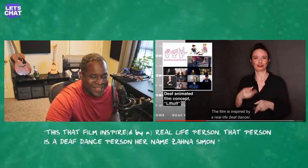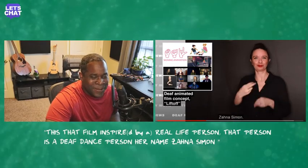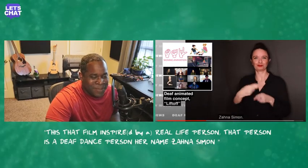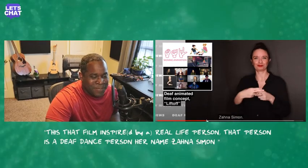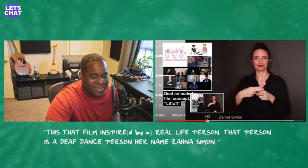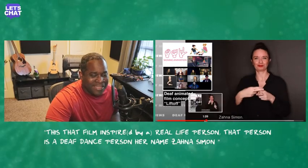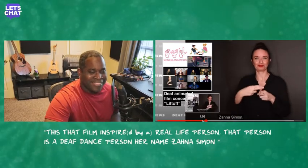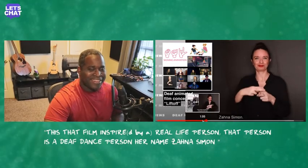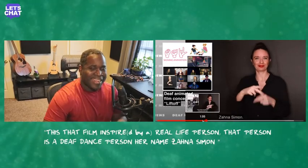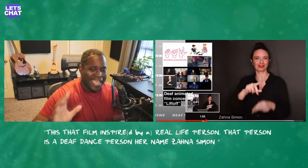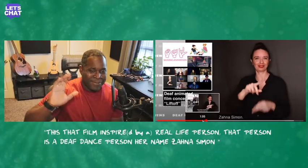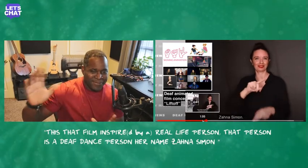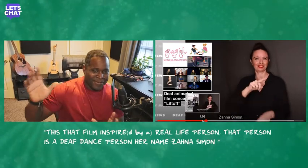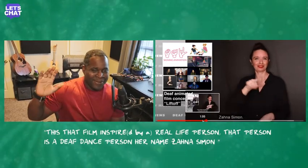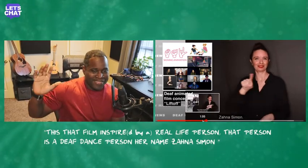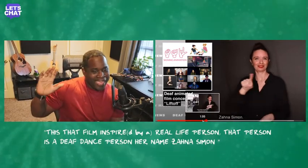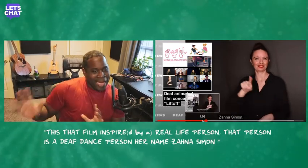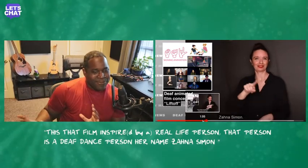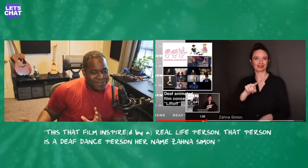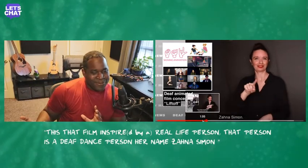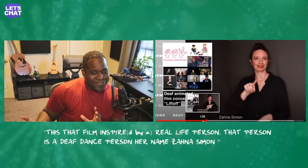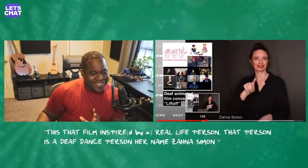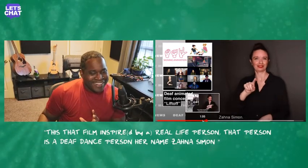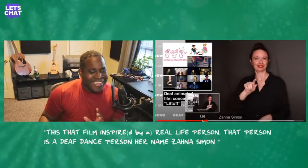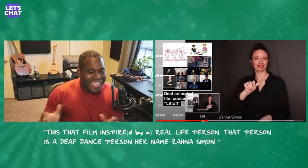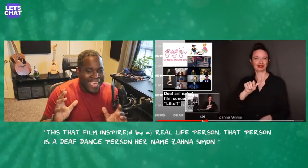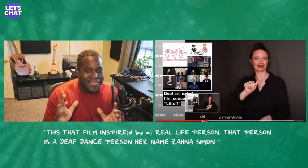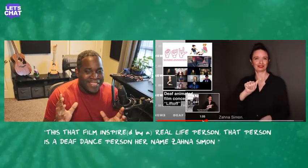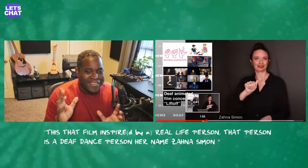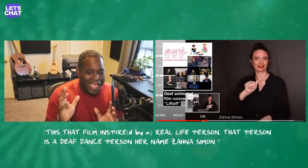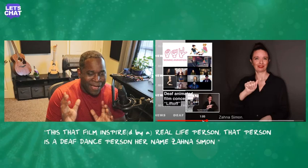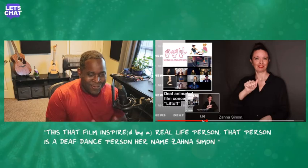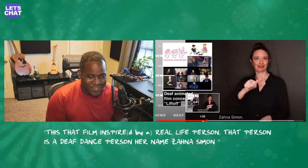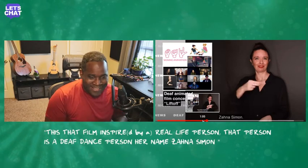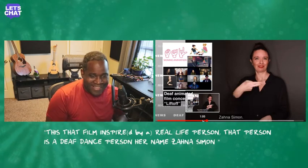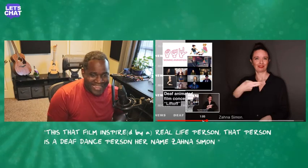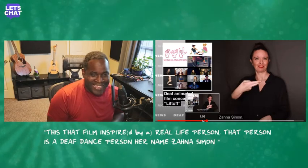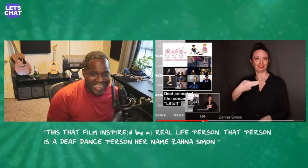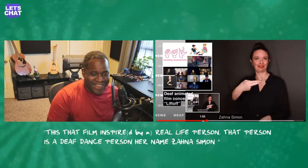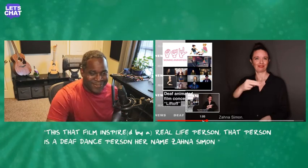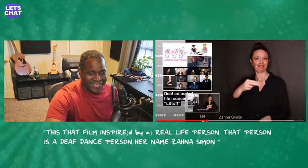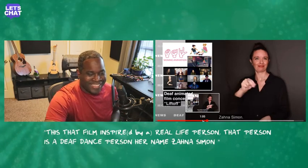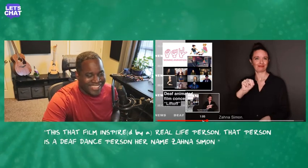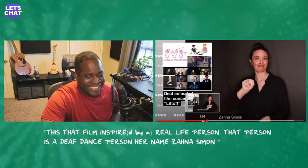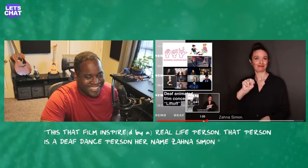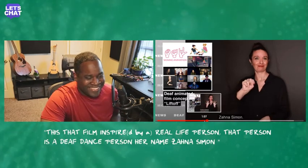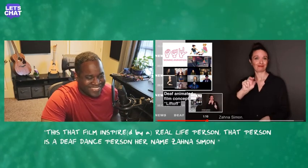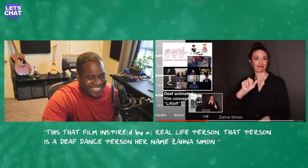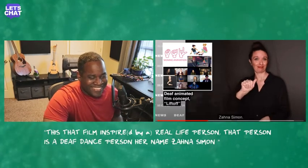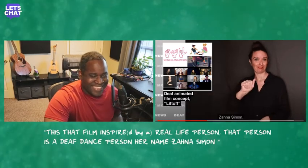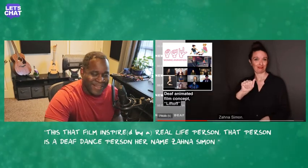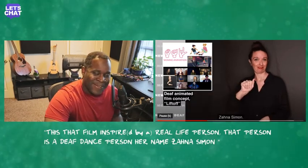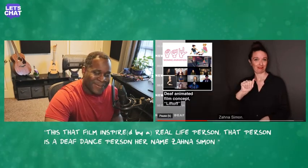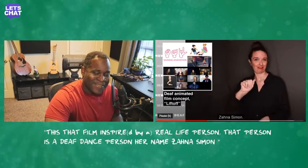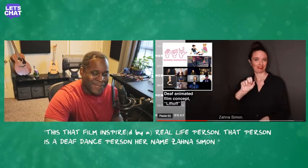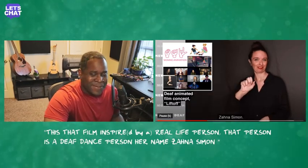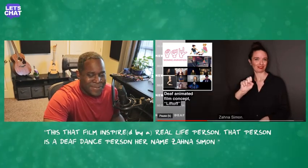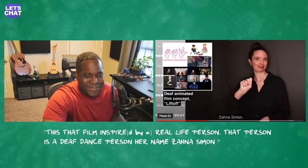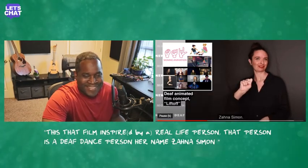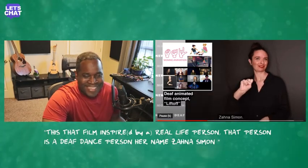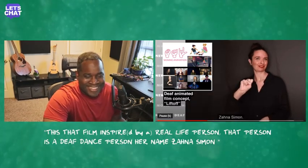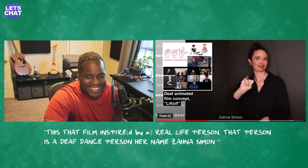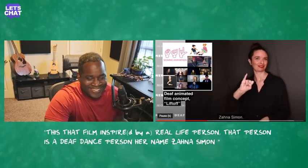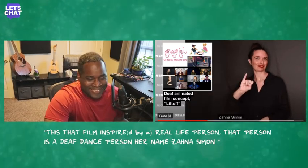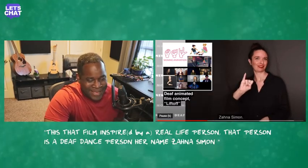I like the dynamic between the caption person and then how she's signing it actually. Because it's like, oh, there's a little